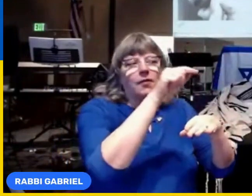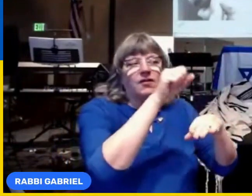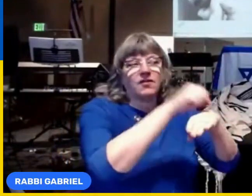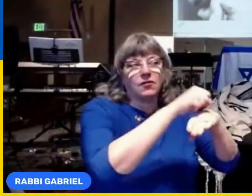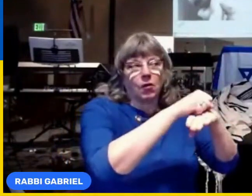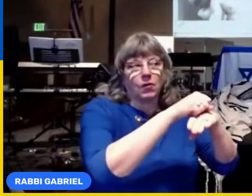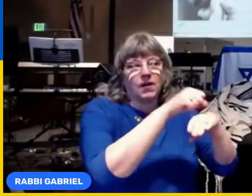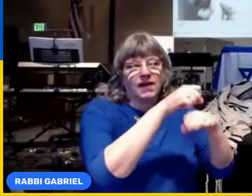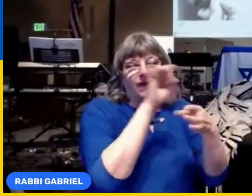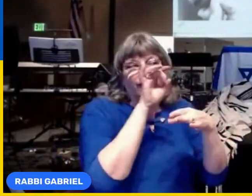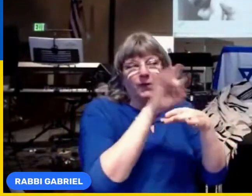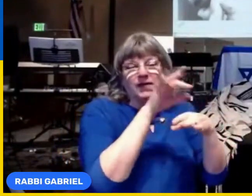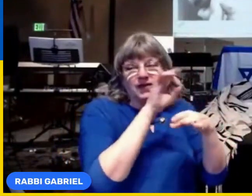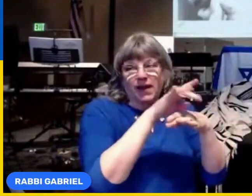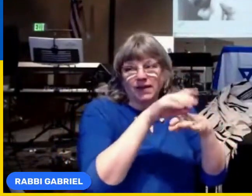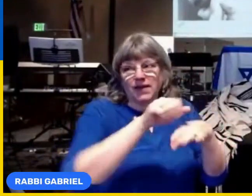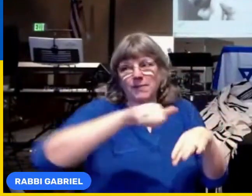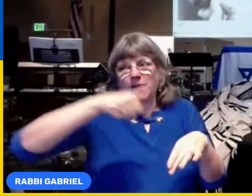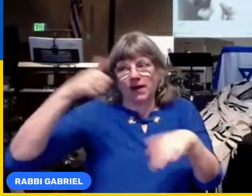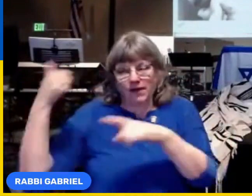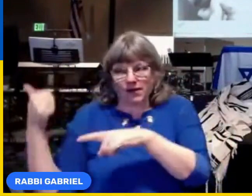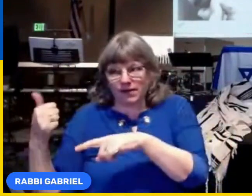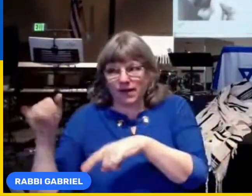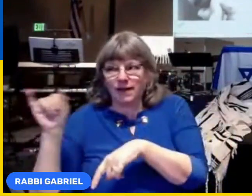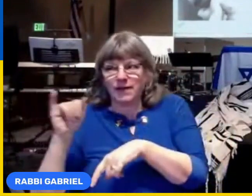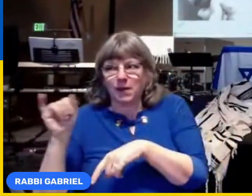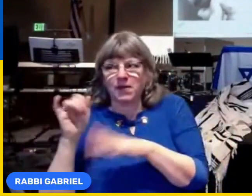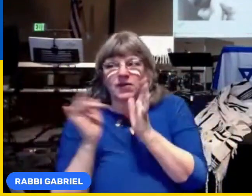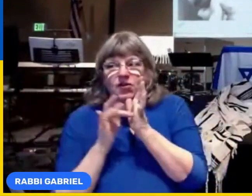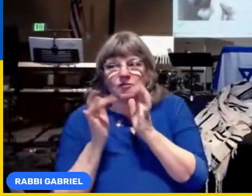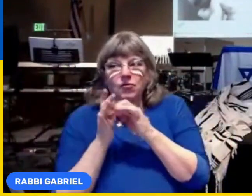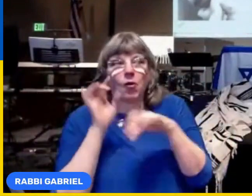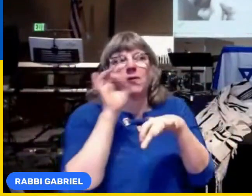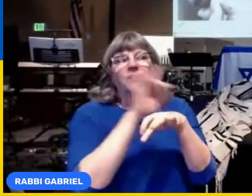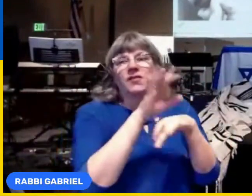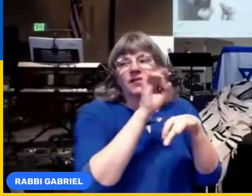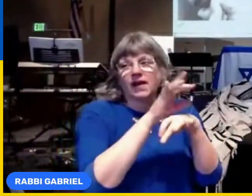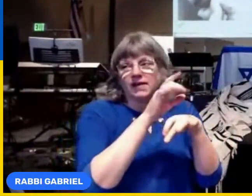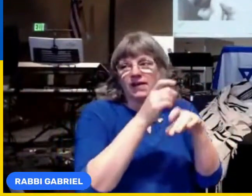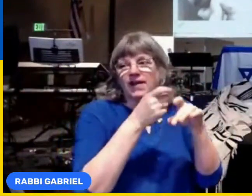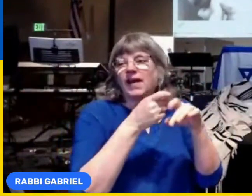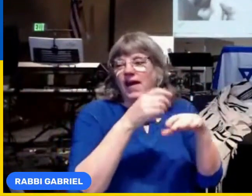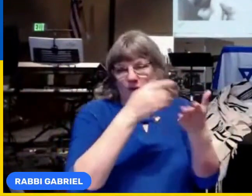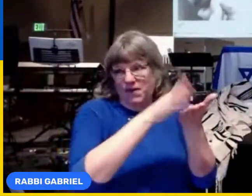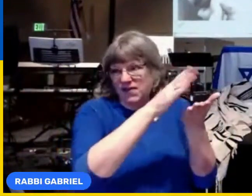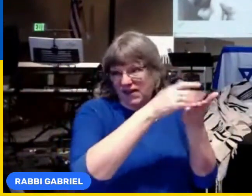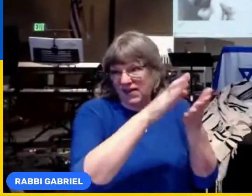as the bringing back to life of one who was dead.